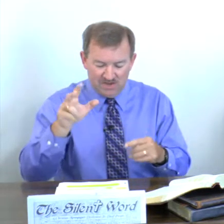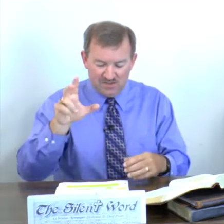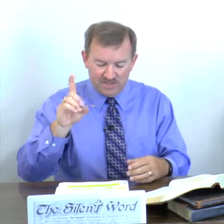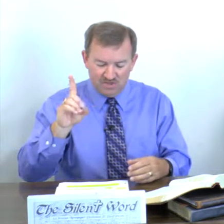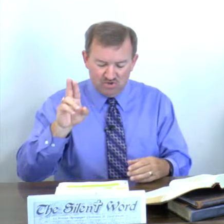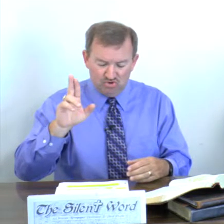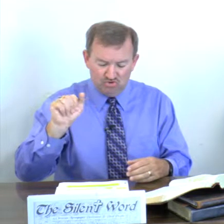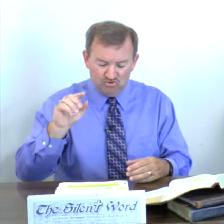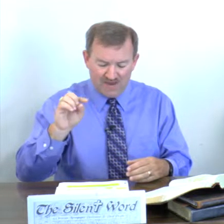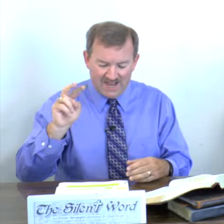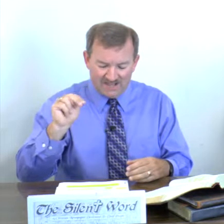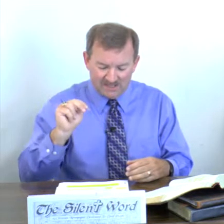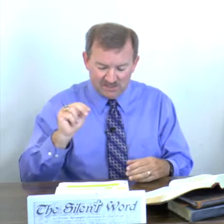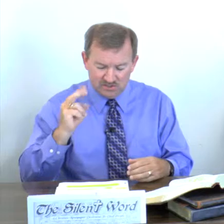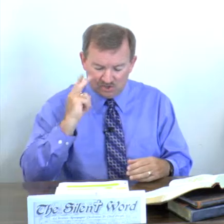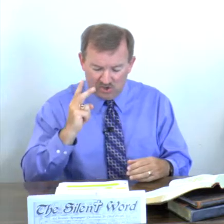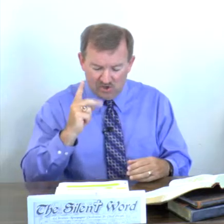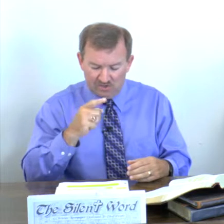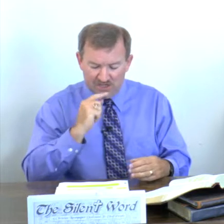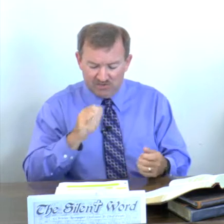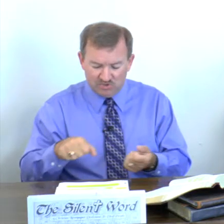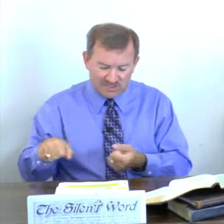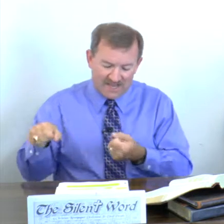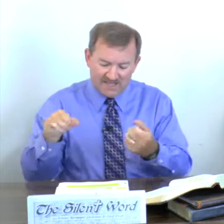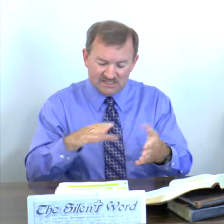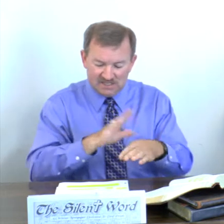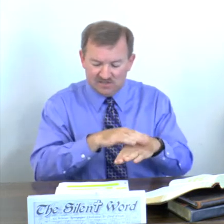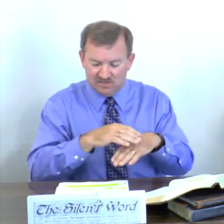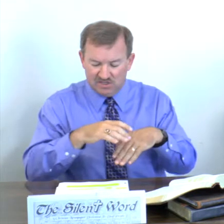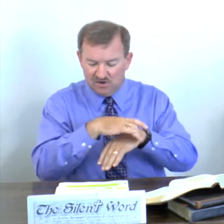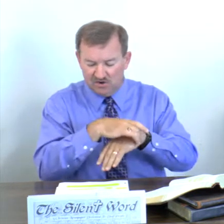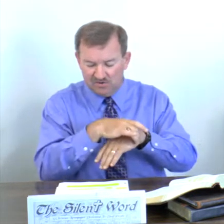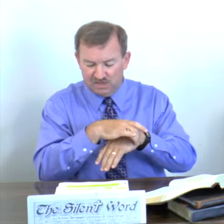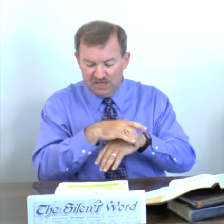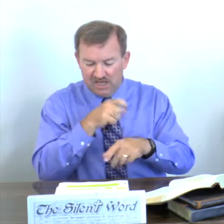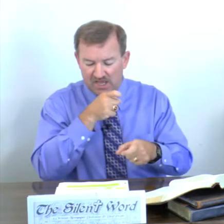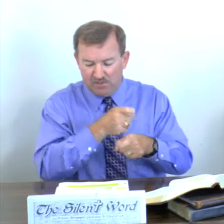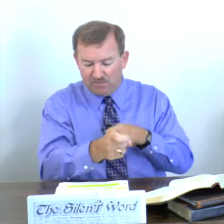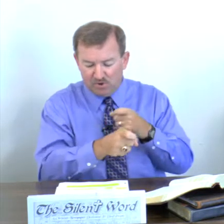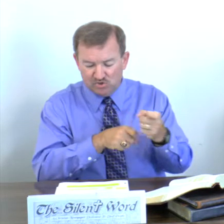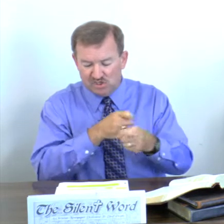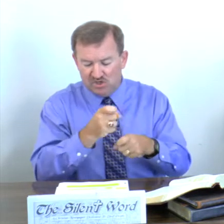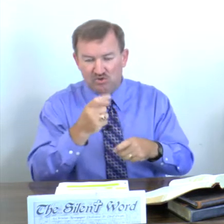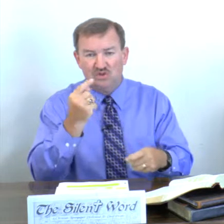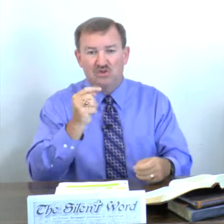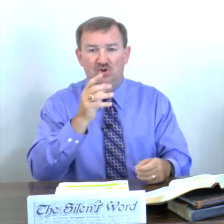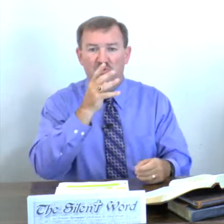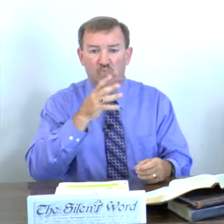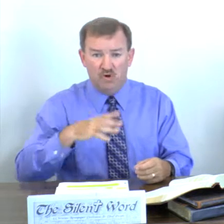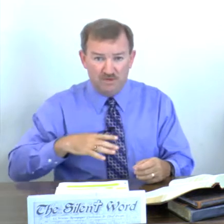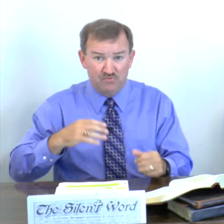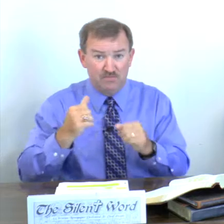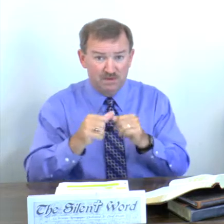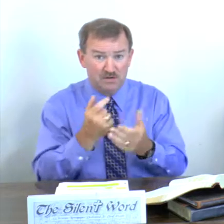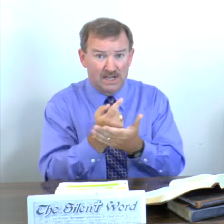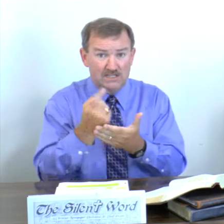the dragon saw that he was cast unto the earth, he persecuted the woman. Remember last